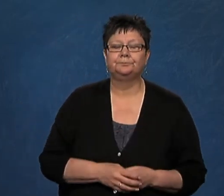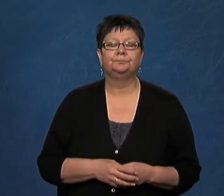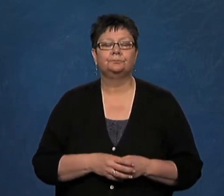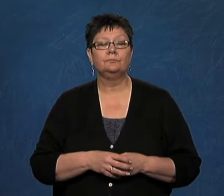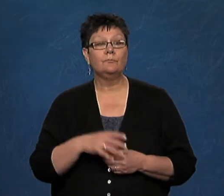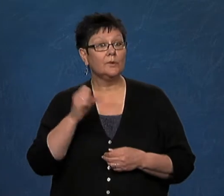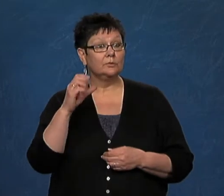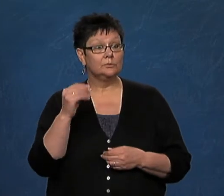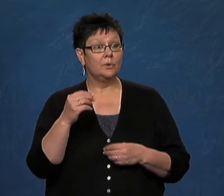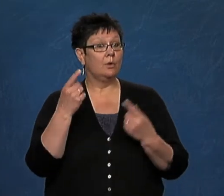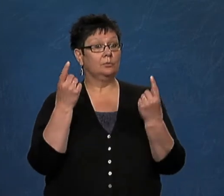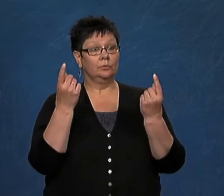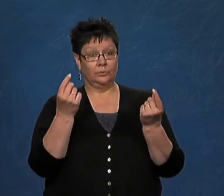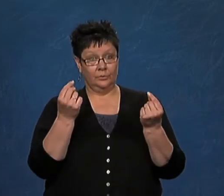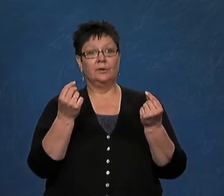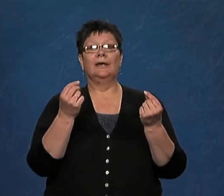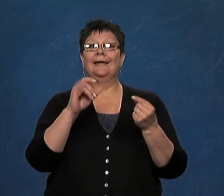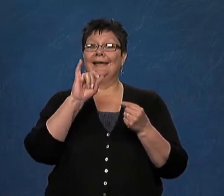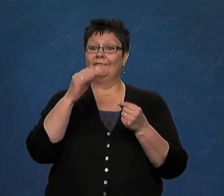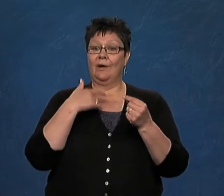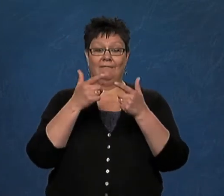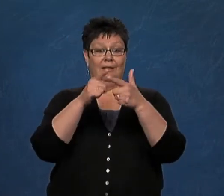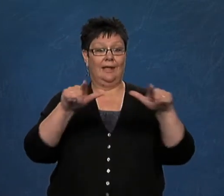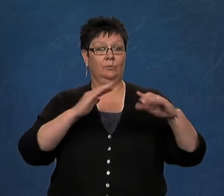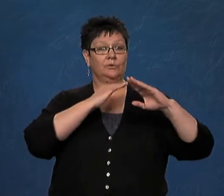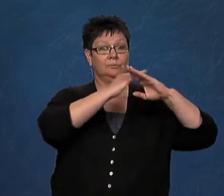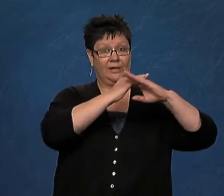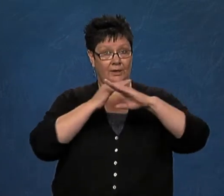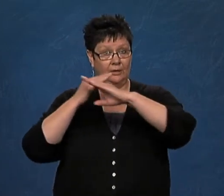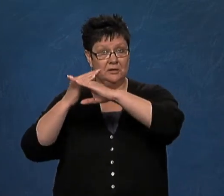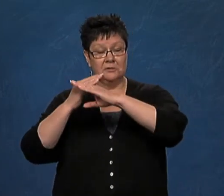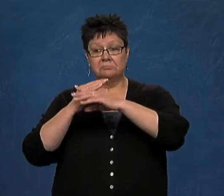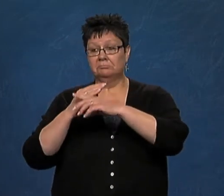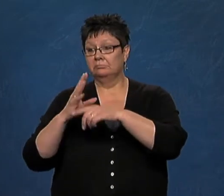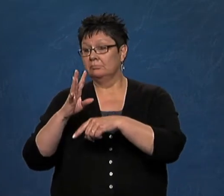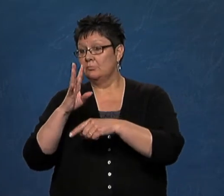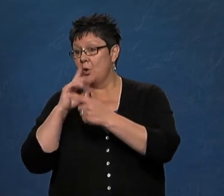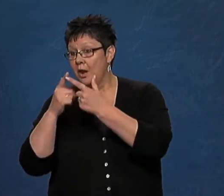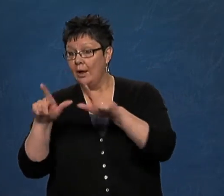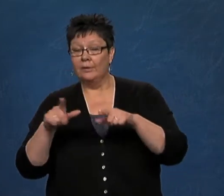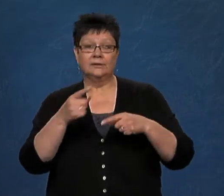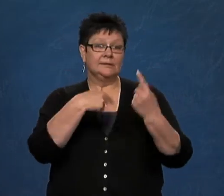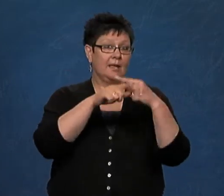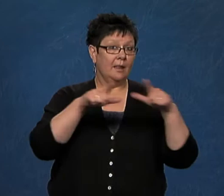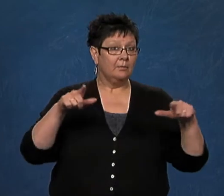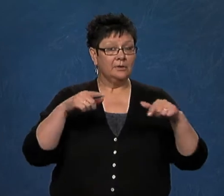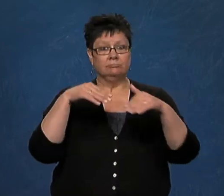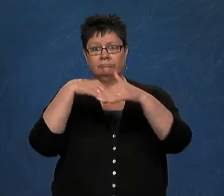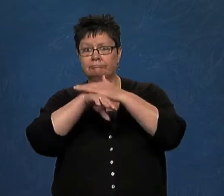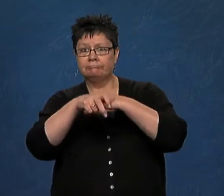And that's typically a concern in the courts. So if we have language barriers in this situation, spoken